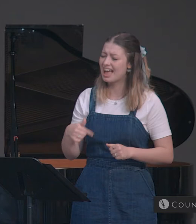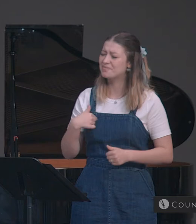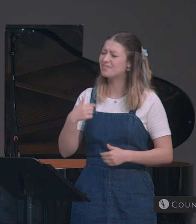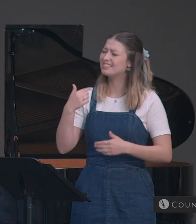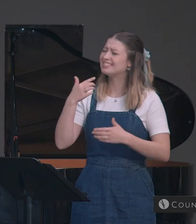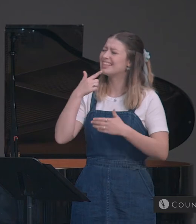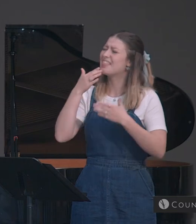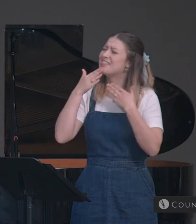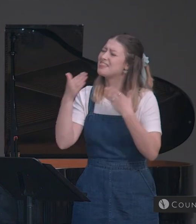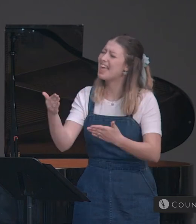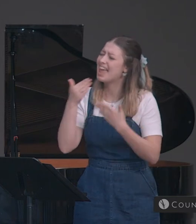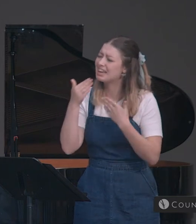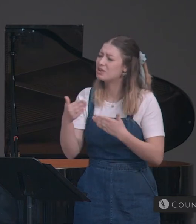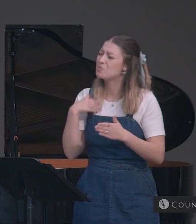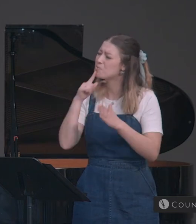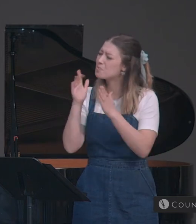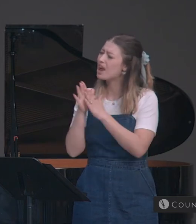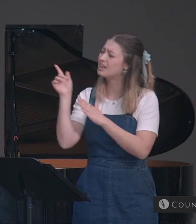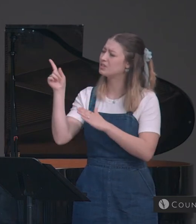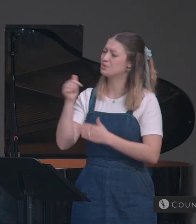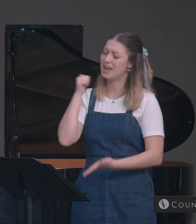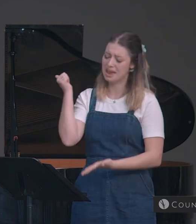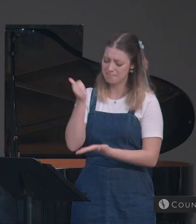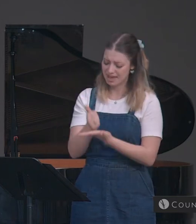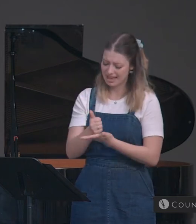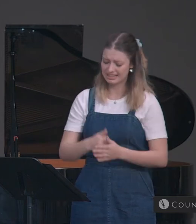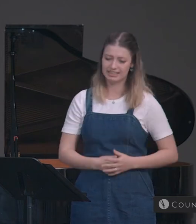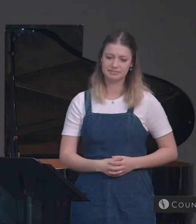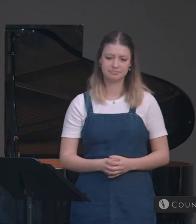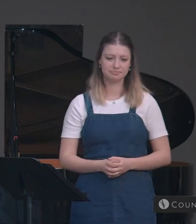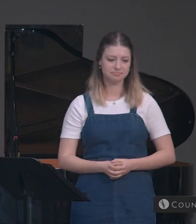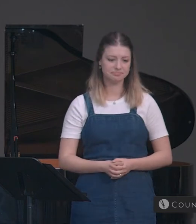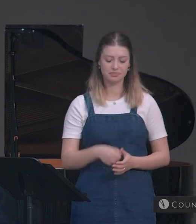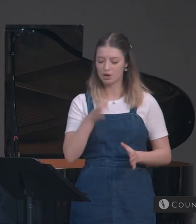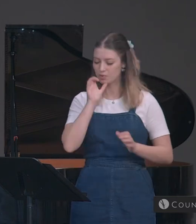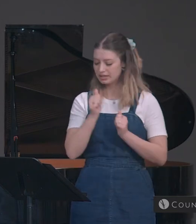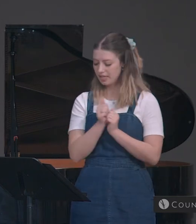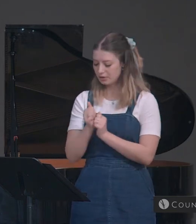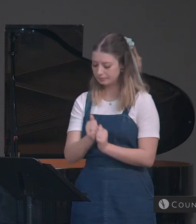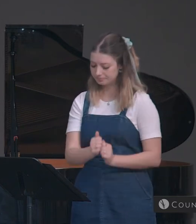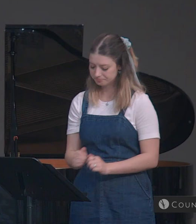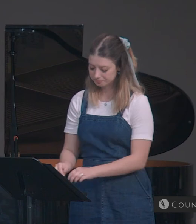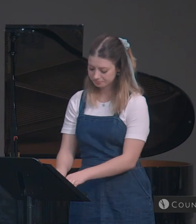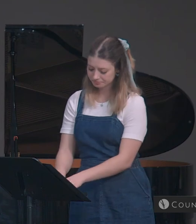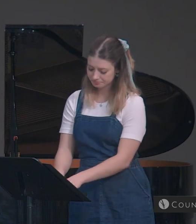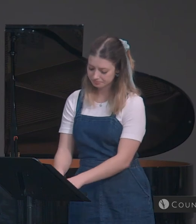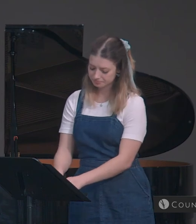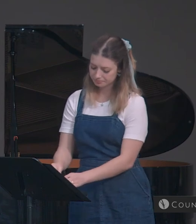Let's drink together.